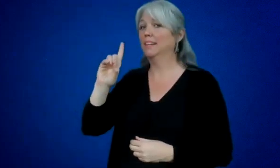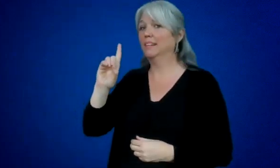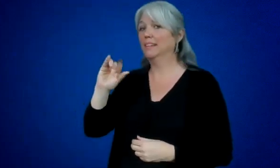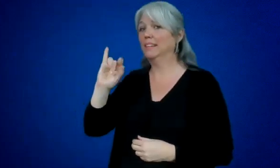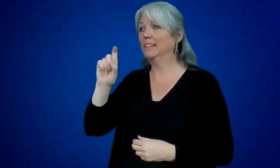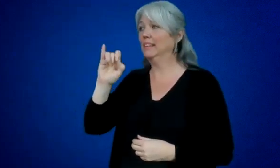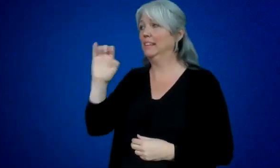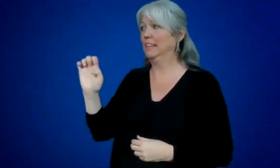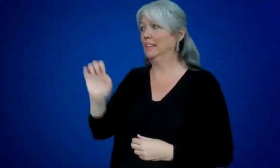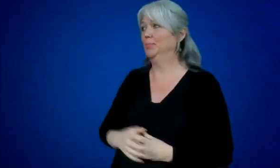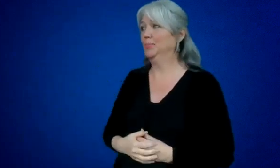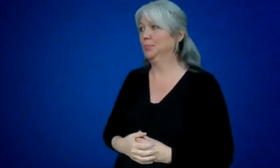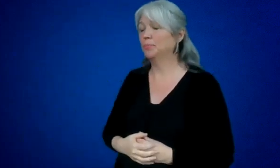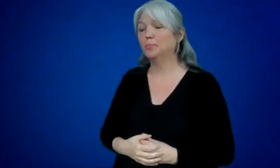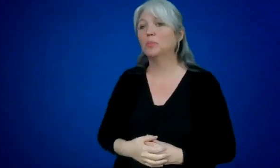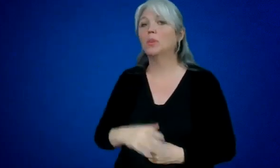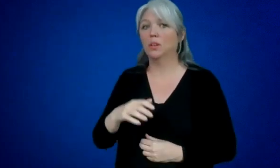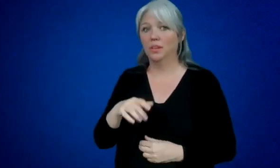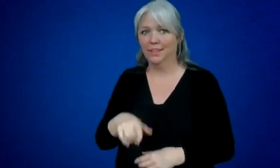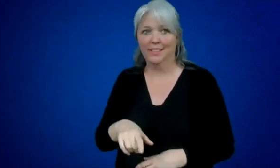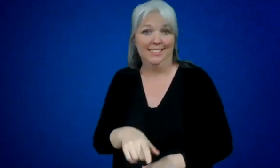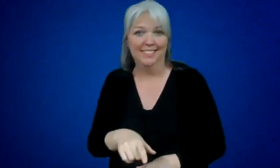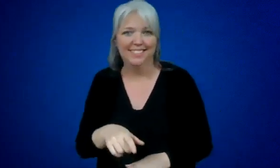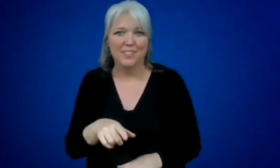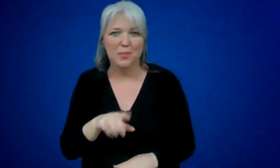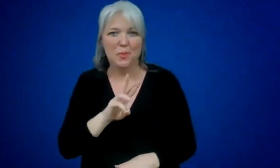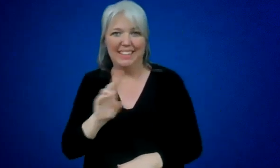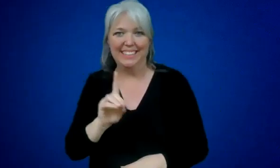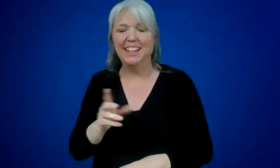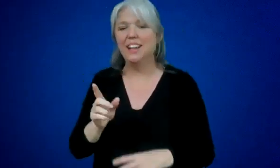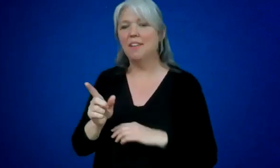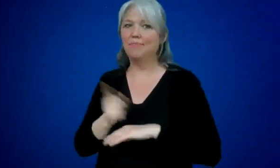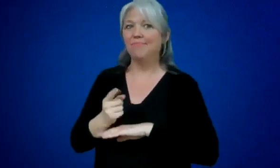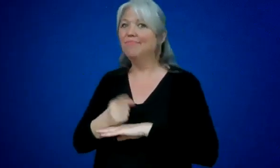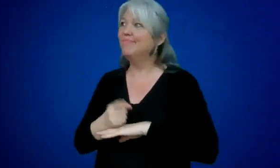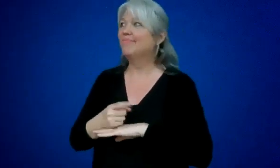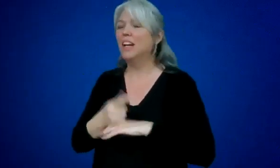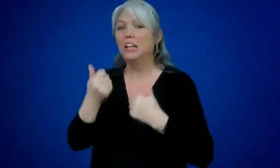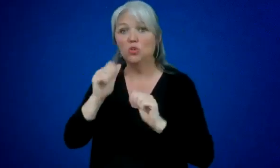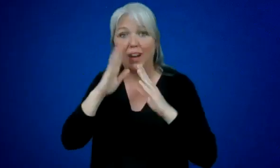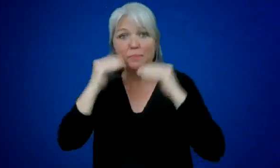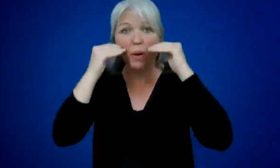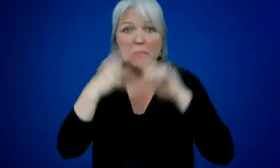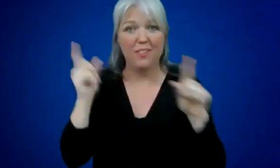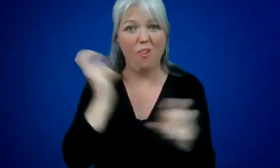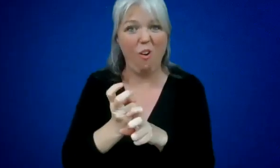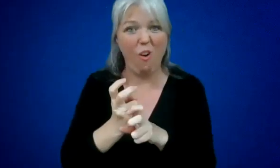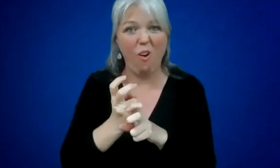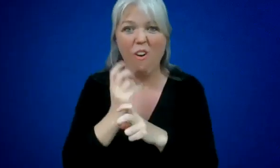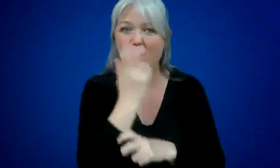I said. Winn-Dixie thumped his tail on the ground. He tried smiling, but it was hard with his mouth all full of